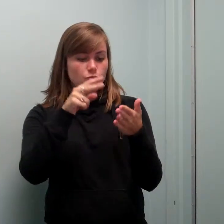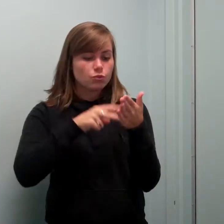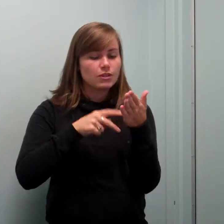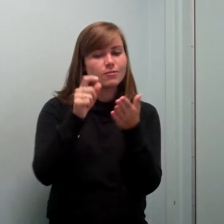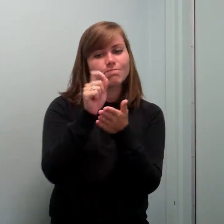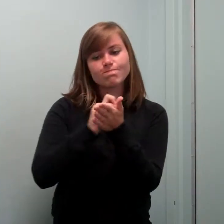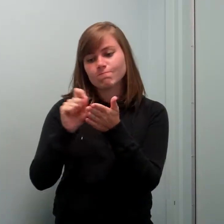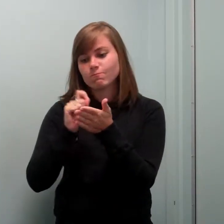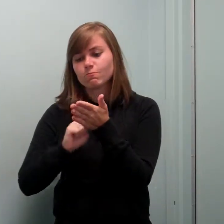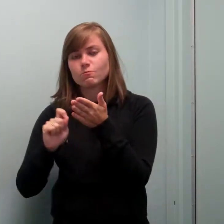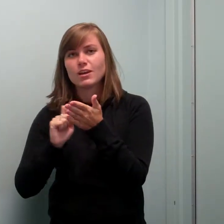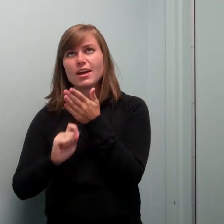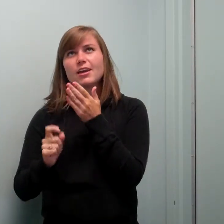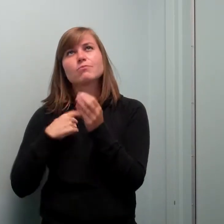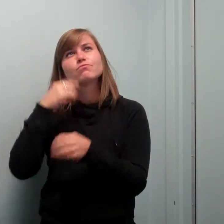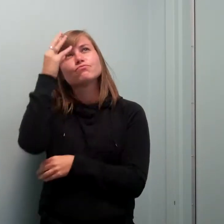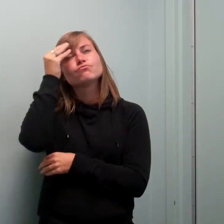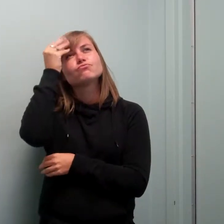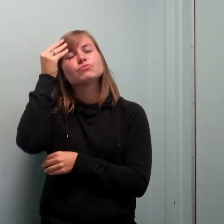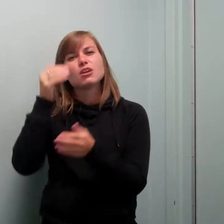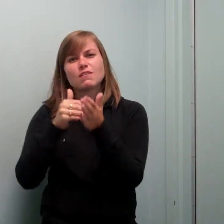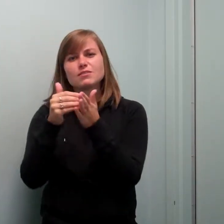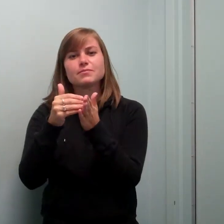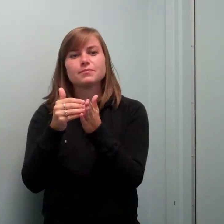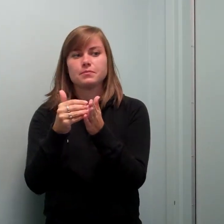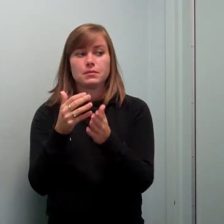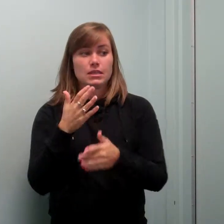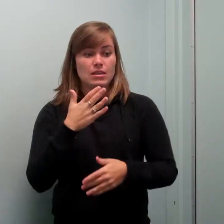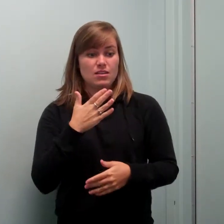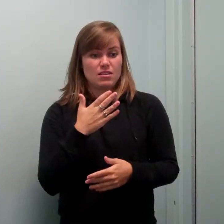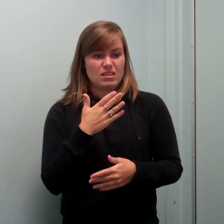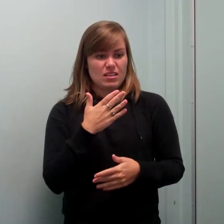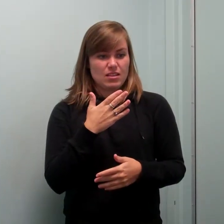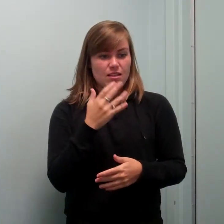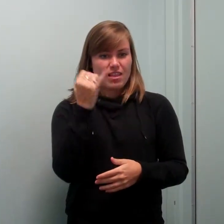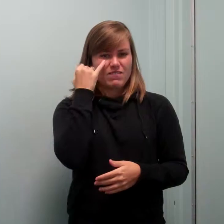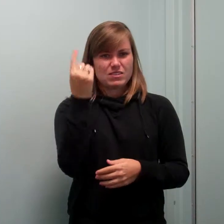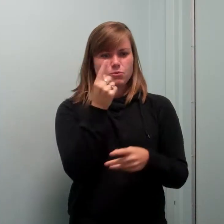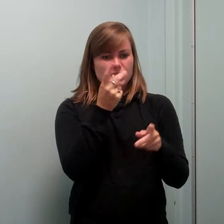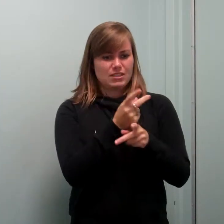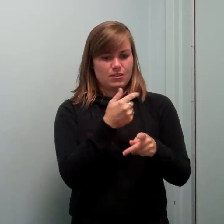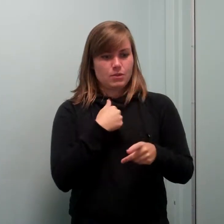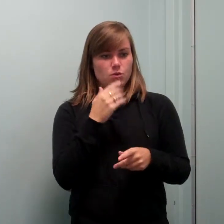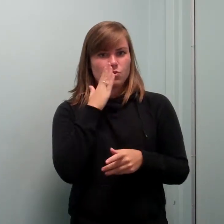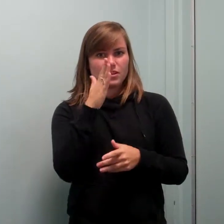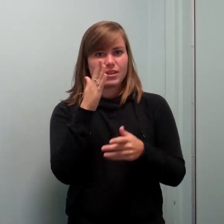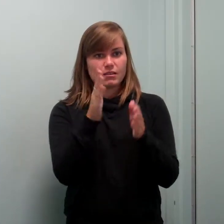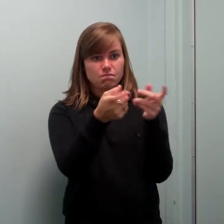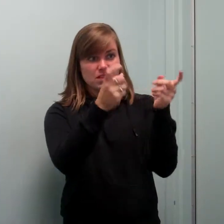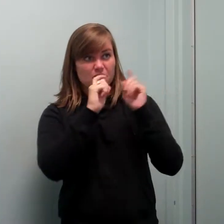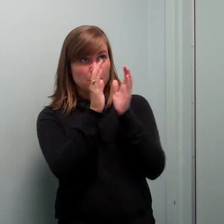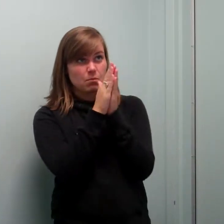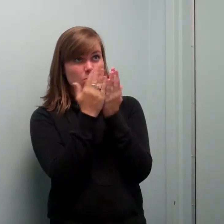lot. Would they give me academic journals so I could scribble in the margins? Would they give me charts and graphs that I could